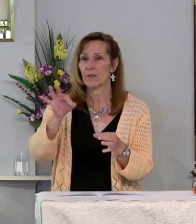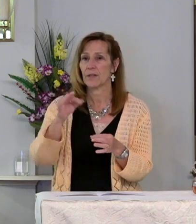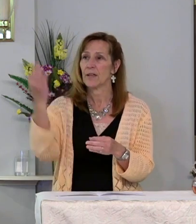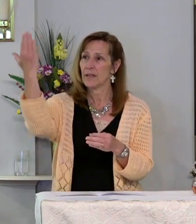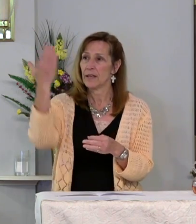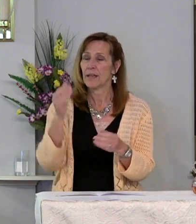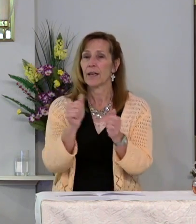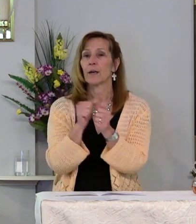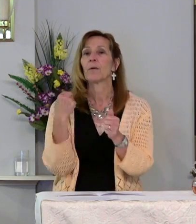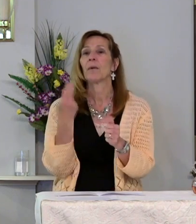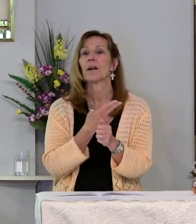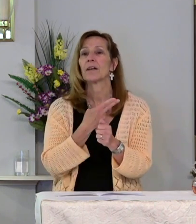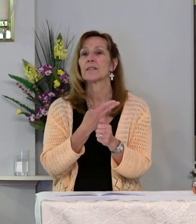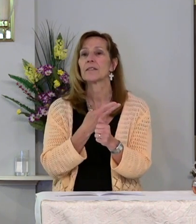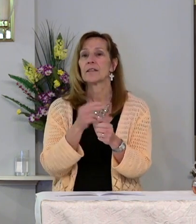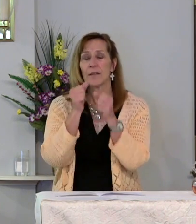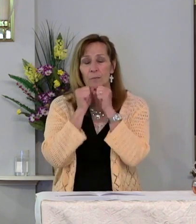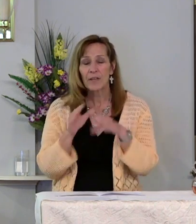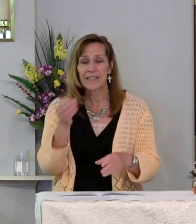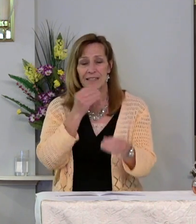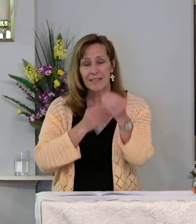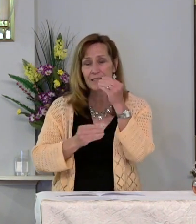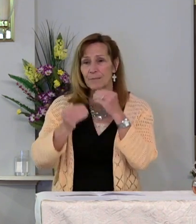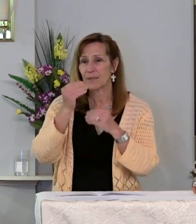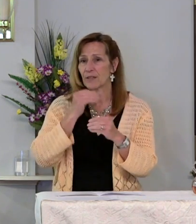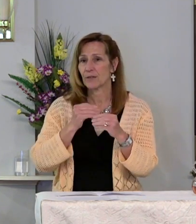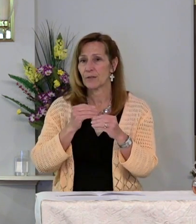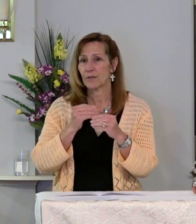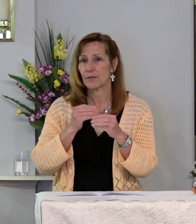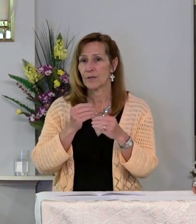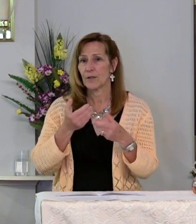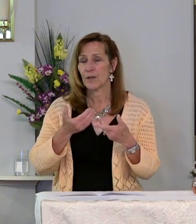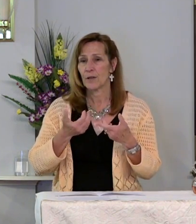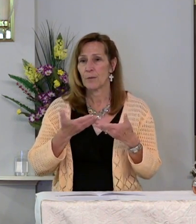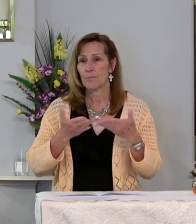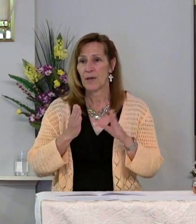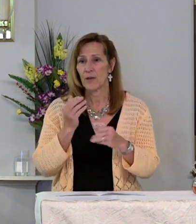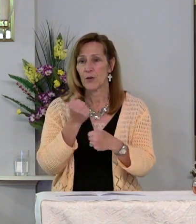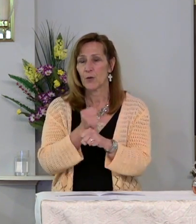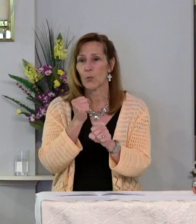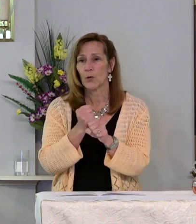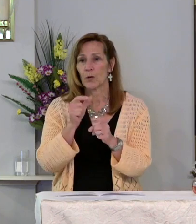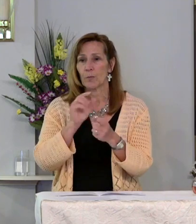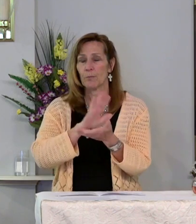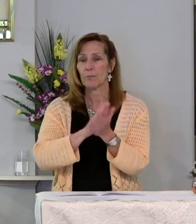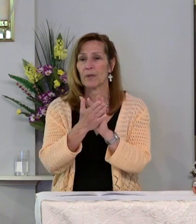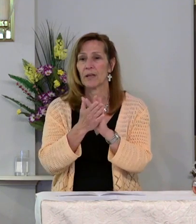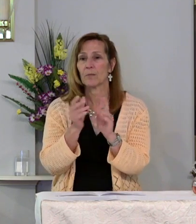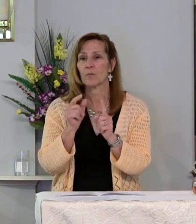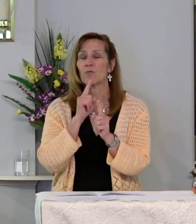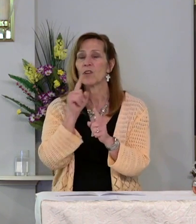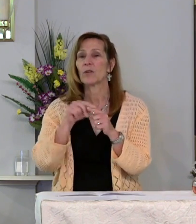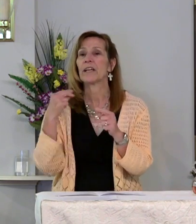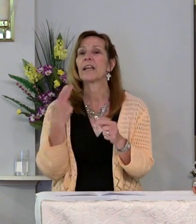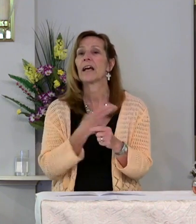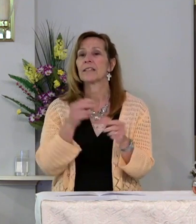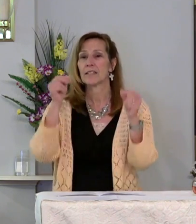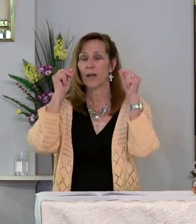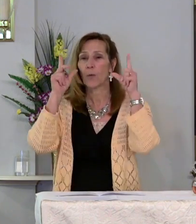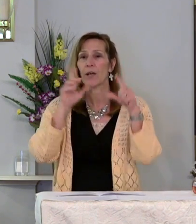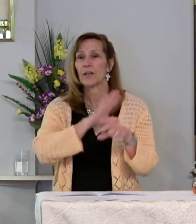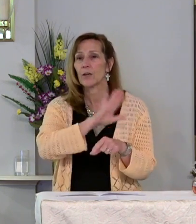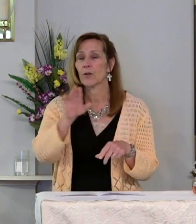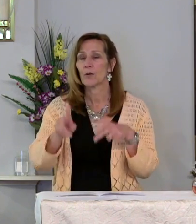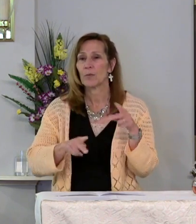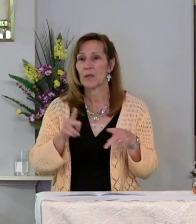Come among us. Bless this meal. May your word take flesh in us. Awake